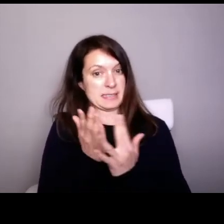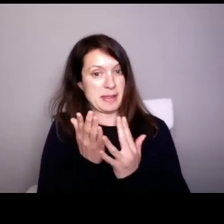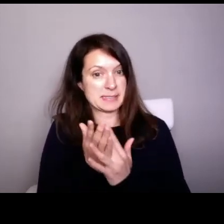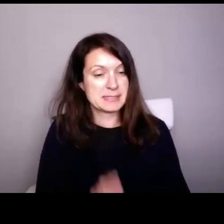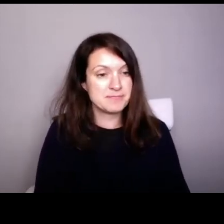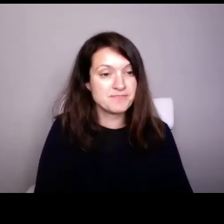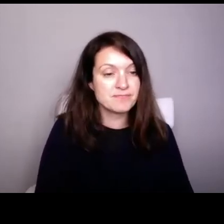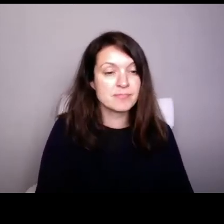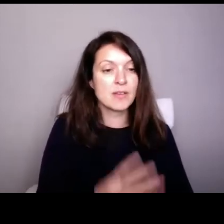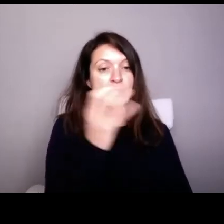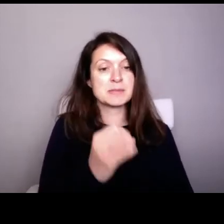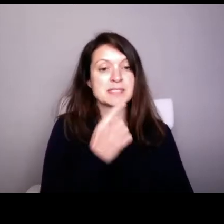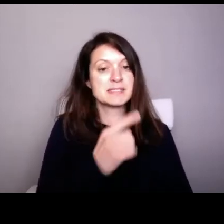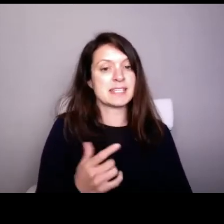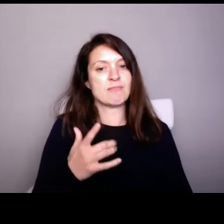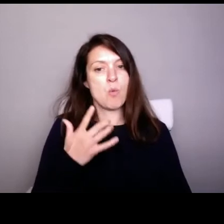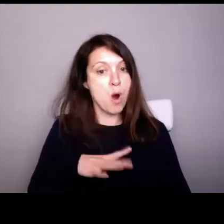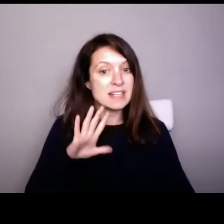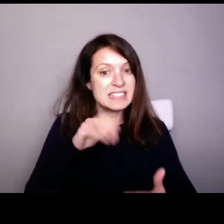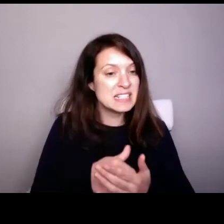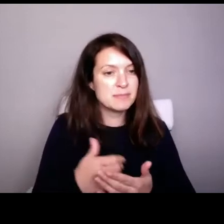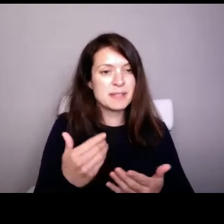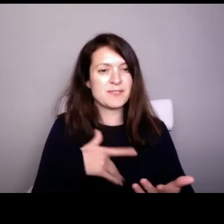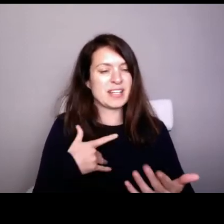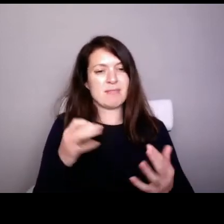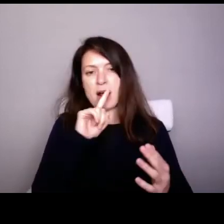and 30% had wanted to join a group, but just felt they were not accessible.